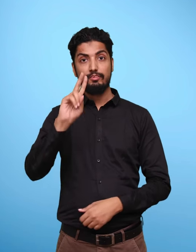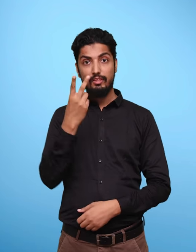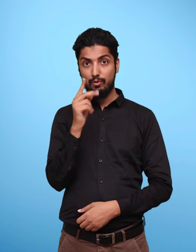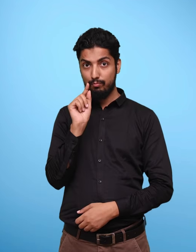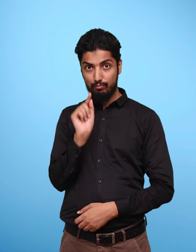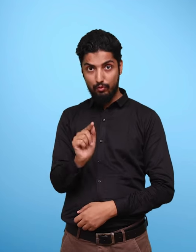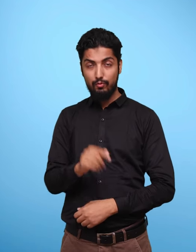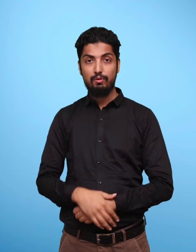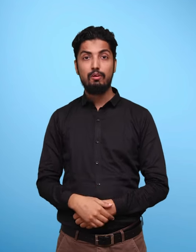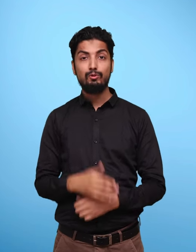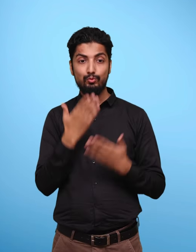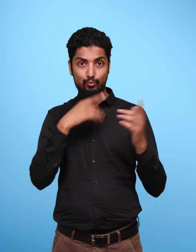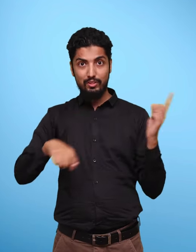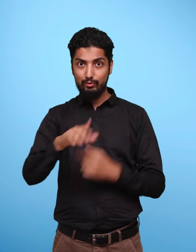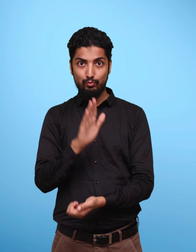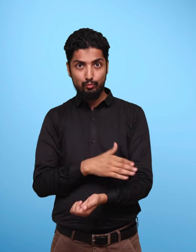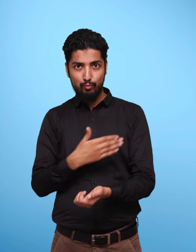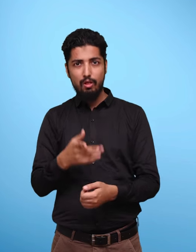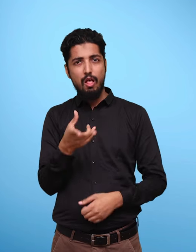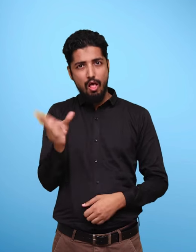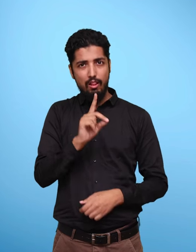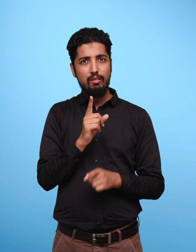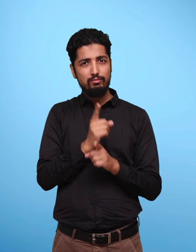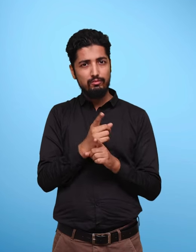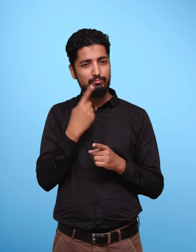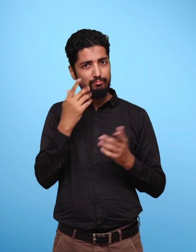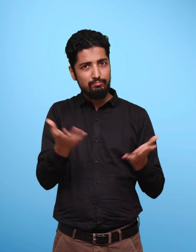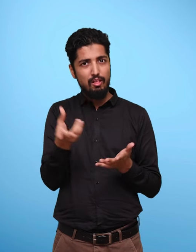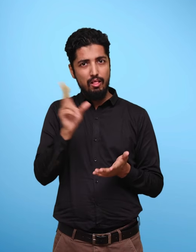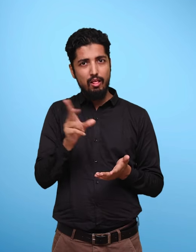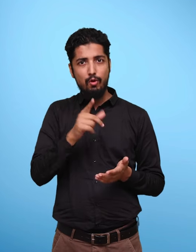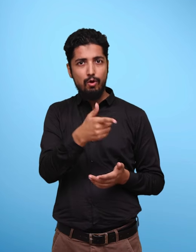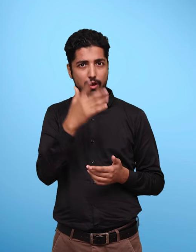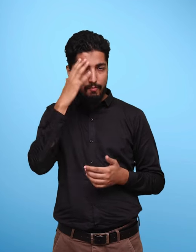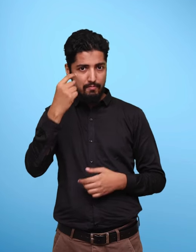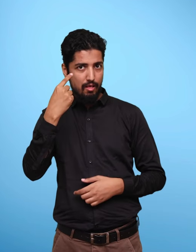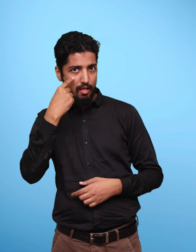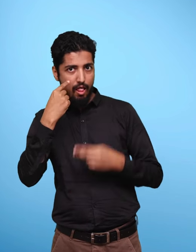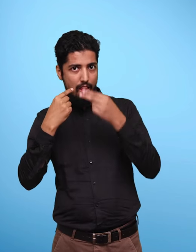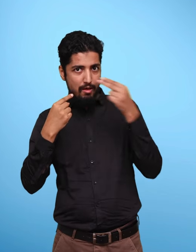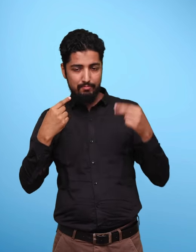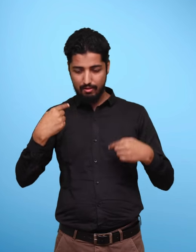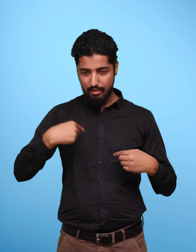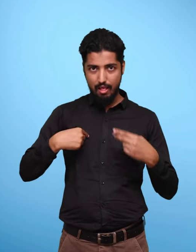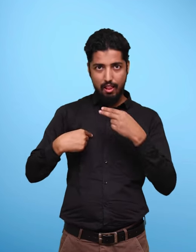2. This song may be repeated till the child learns the part of the body.